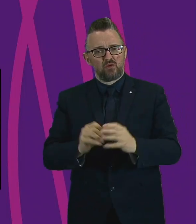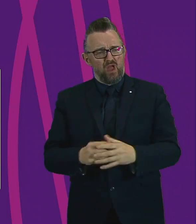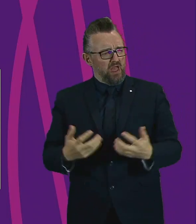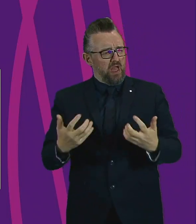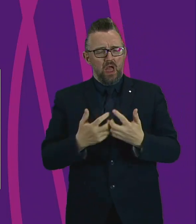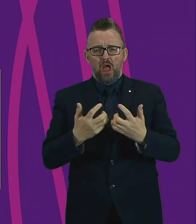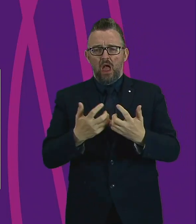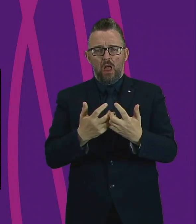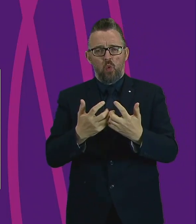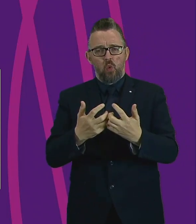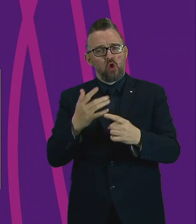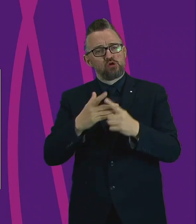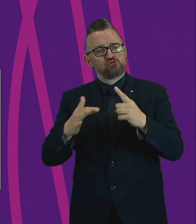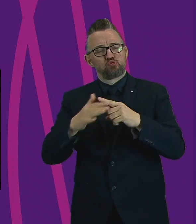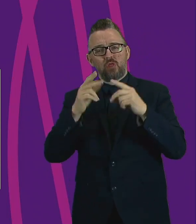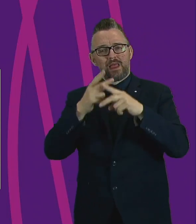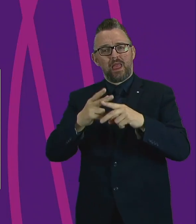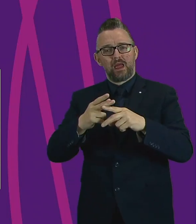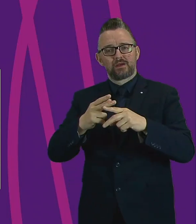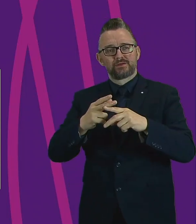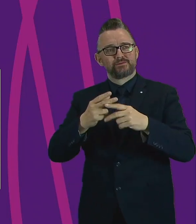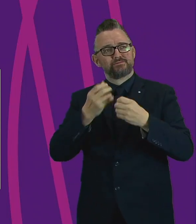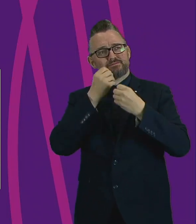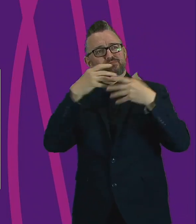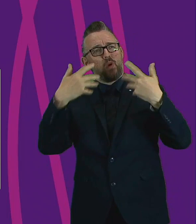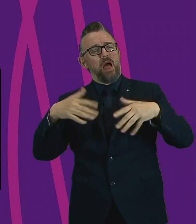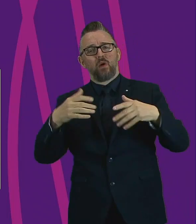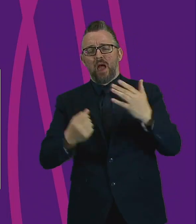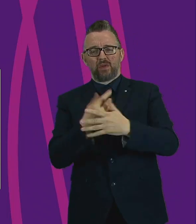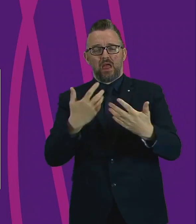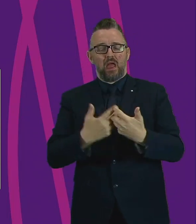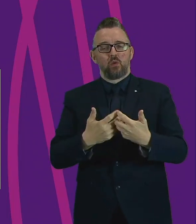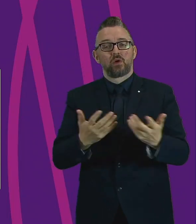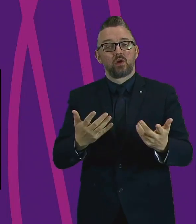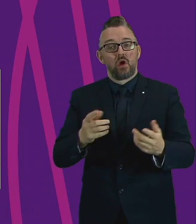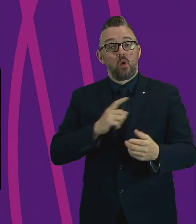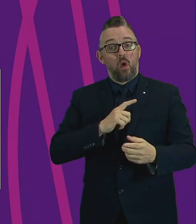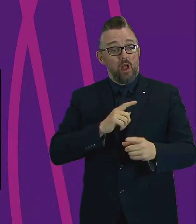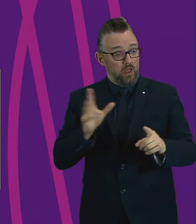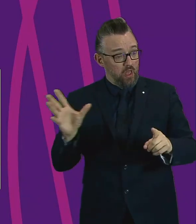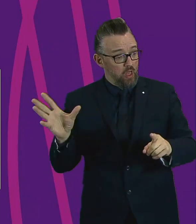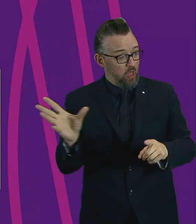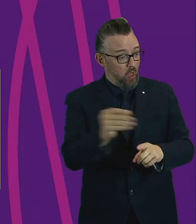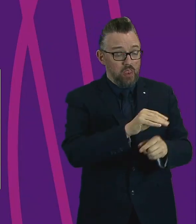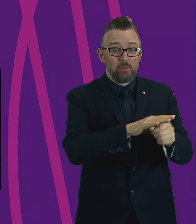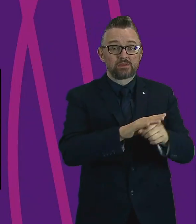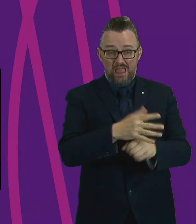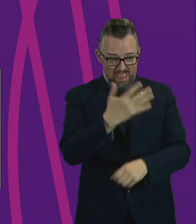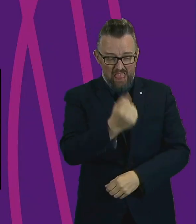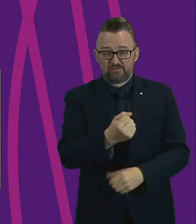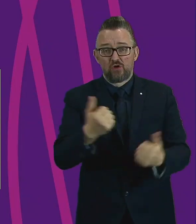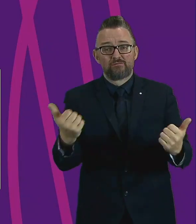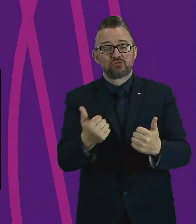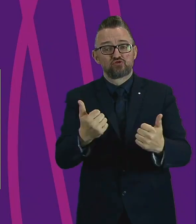care miracle happen? Well, it happened because all of these places existed and